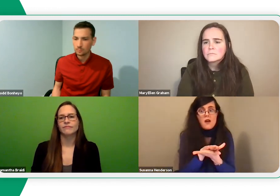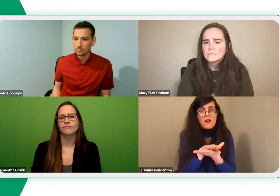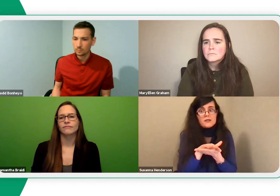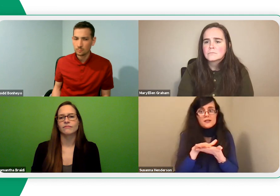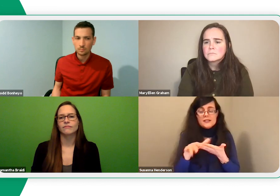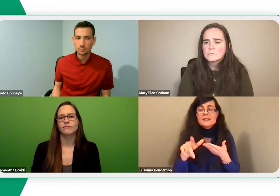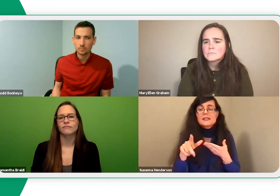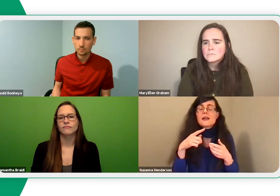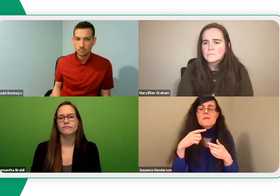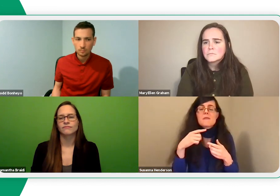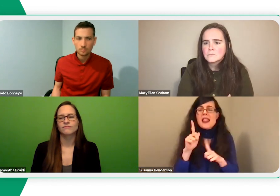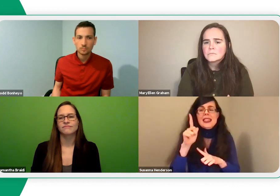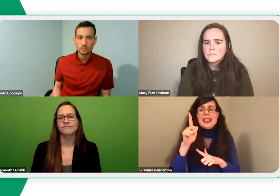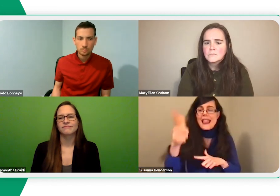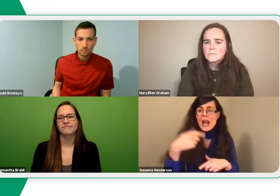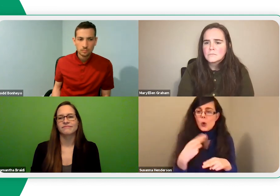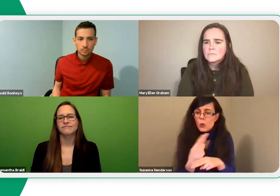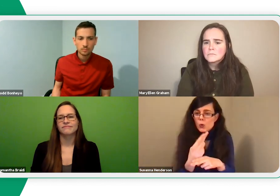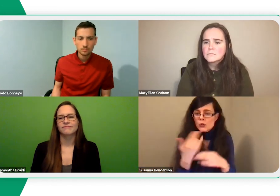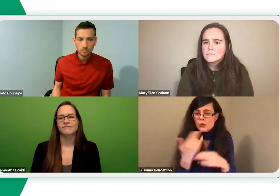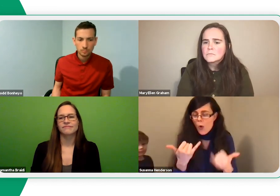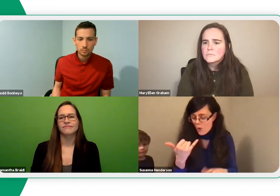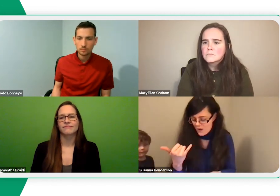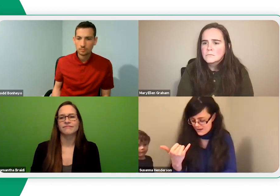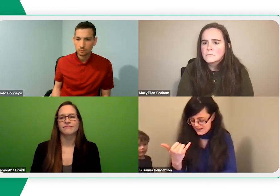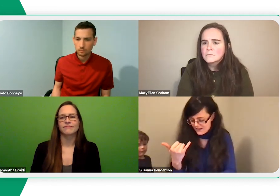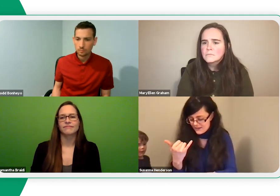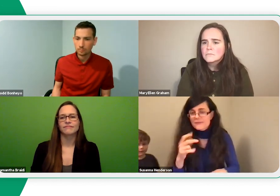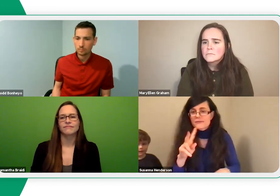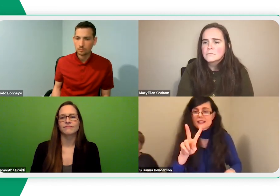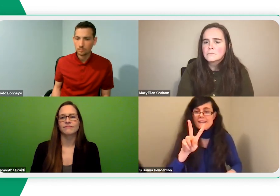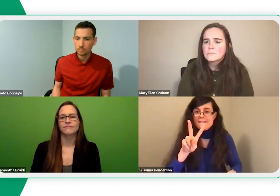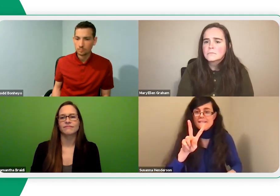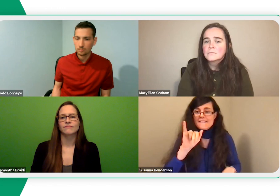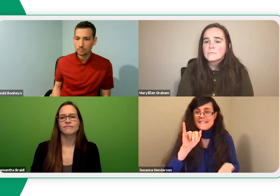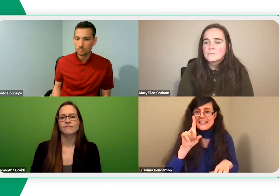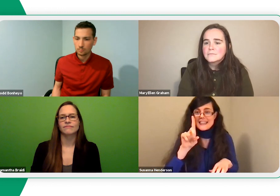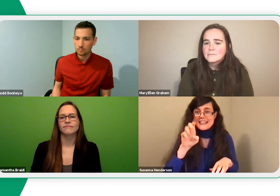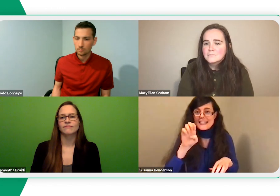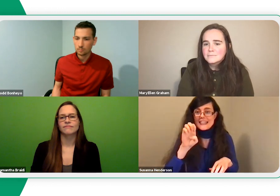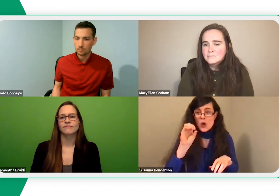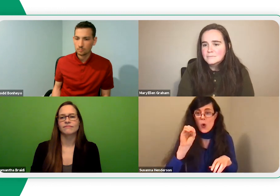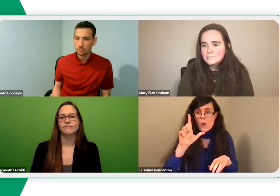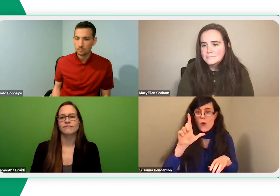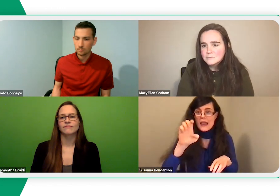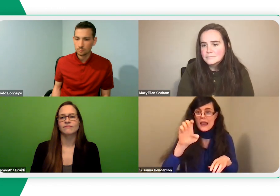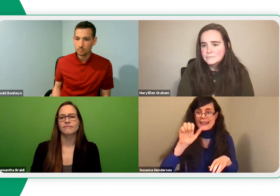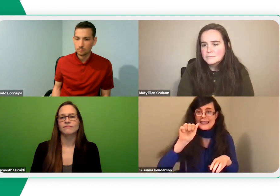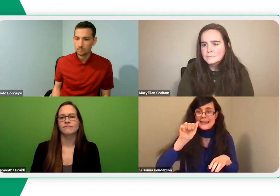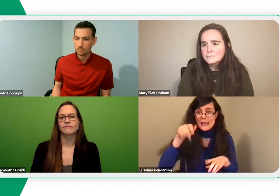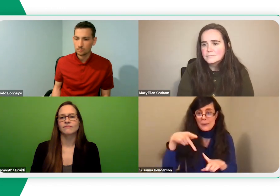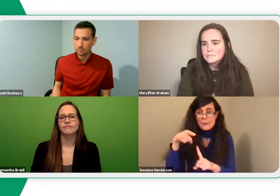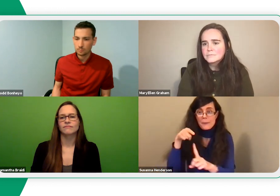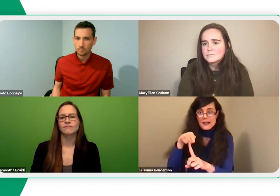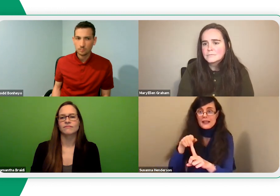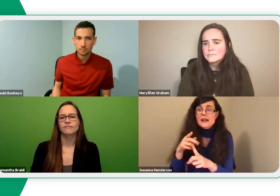Camtasia and turned the sound off. It was really great. And then now I use